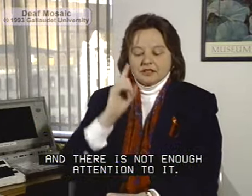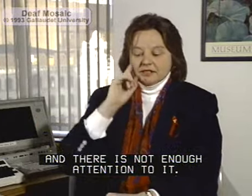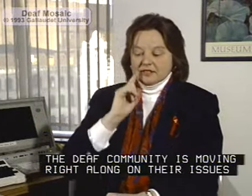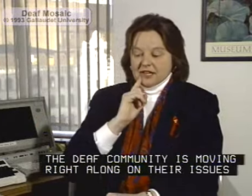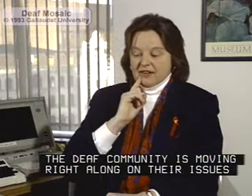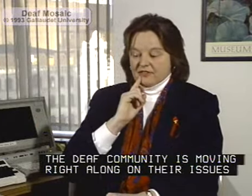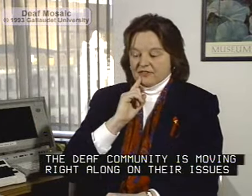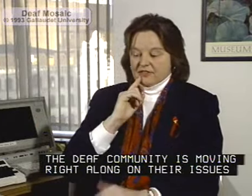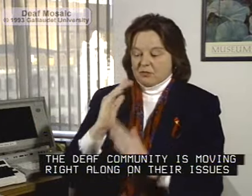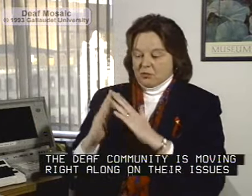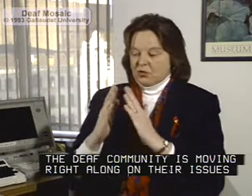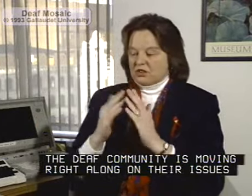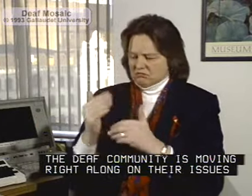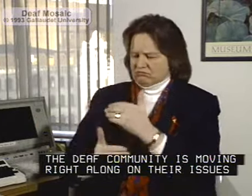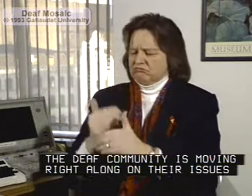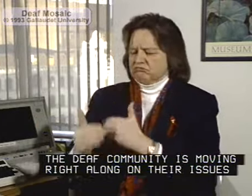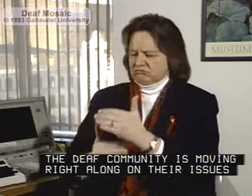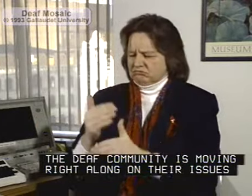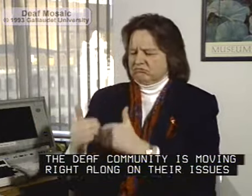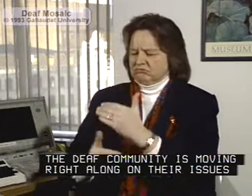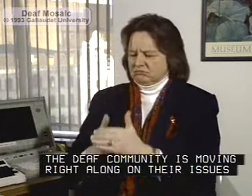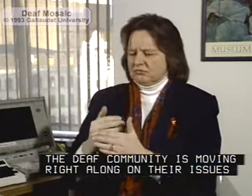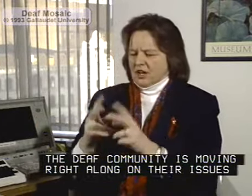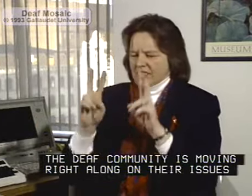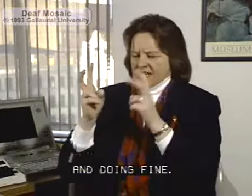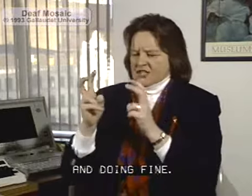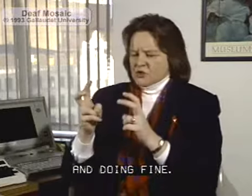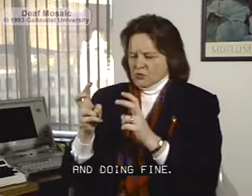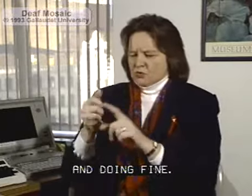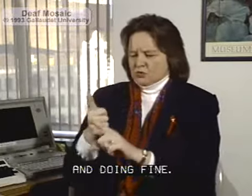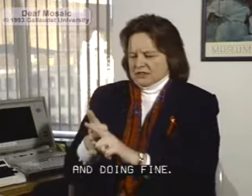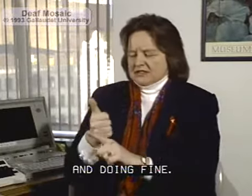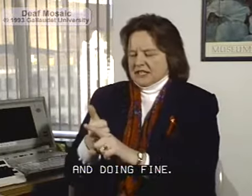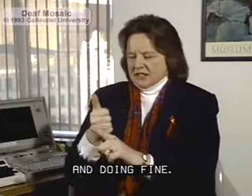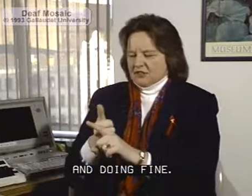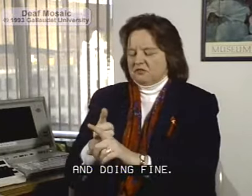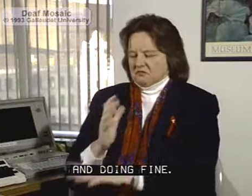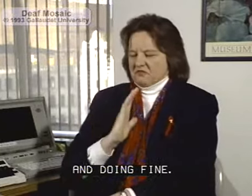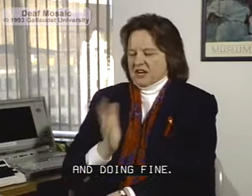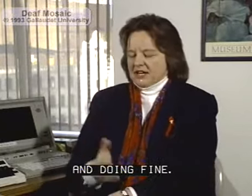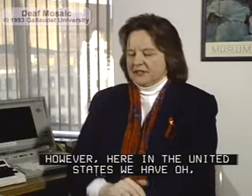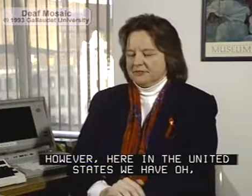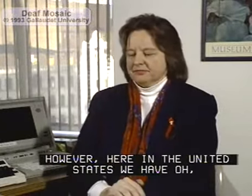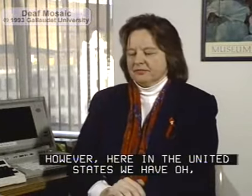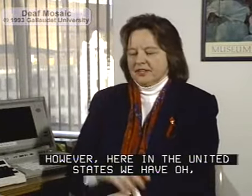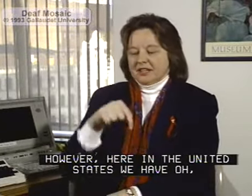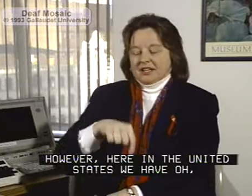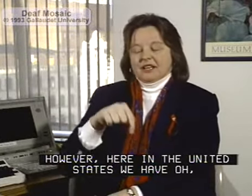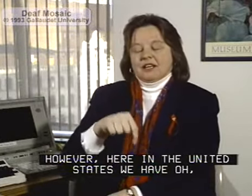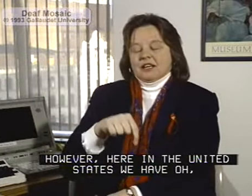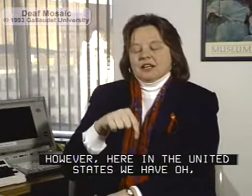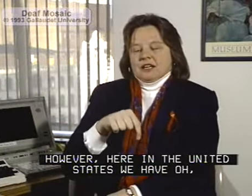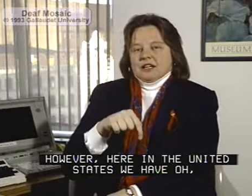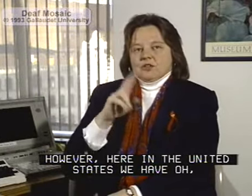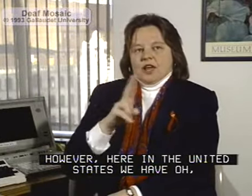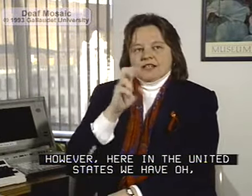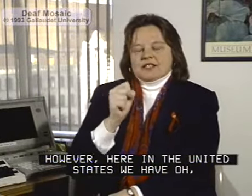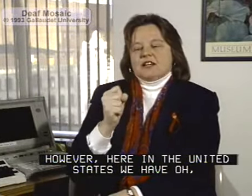The deaf community is moving right along on their issues and doing fine. However, here in the United States,